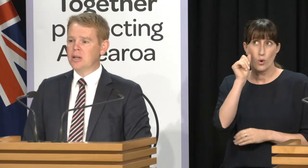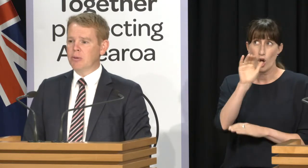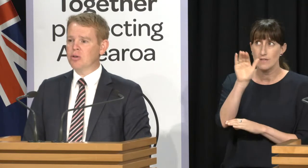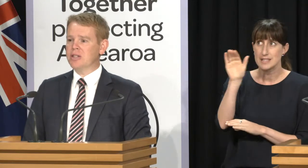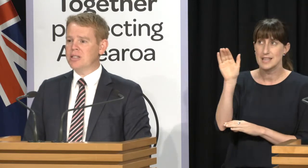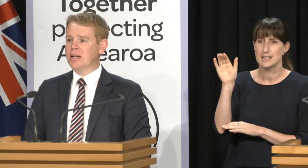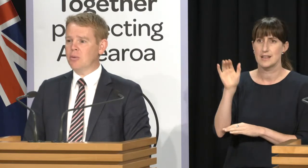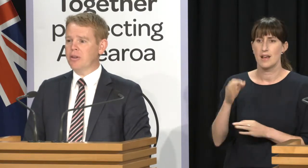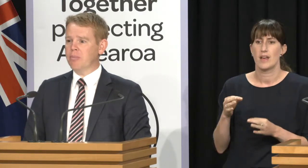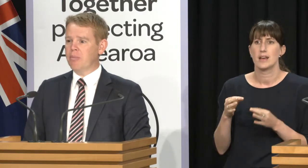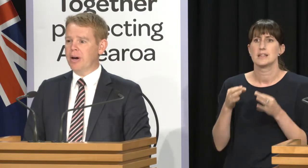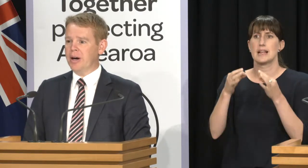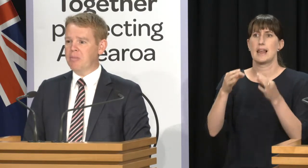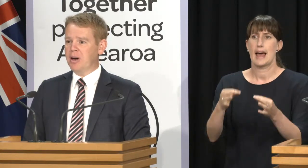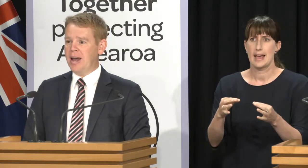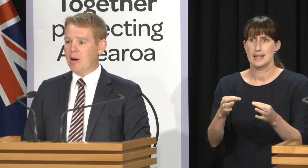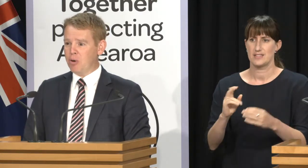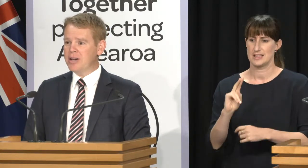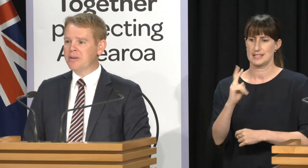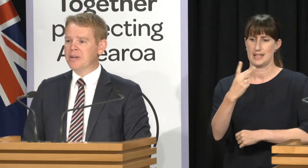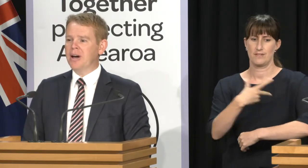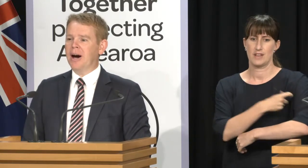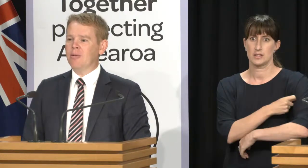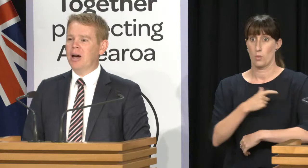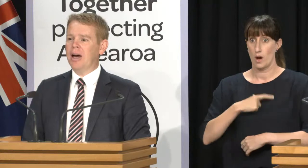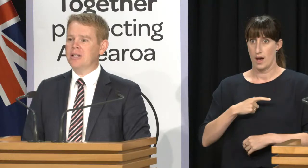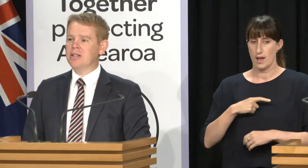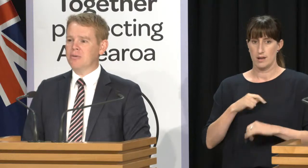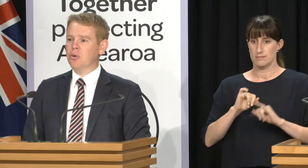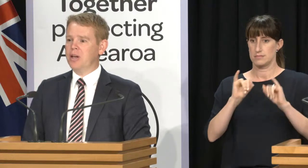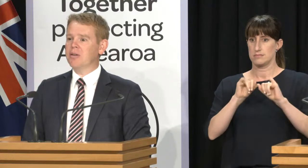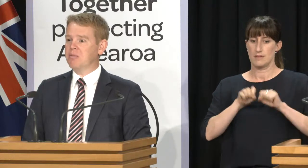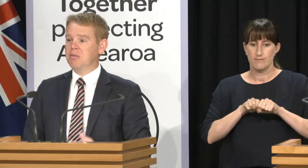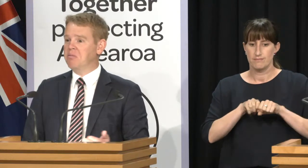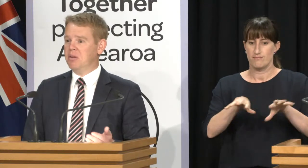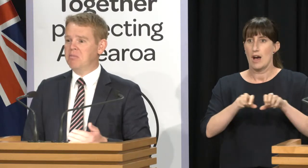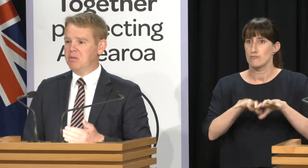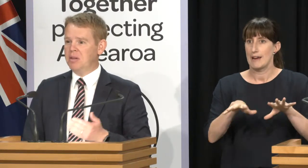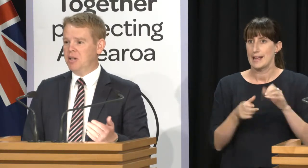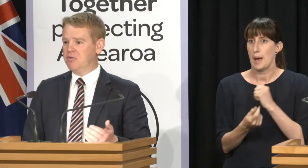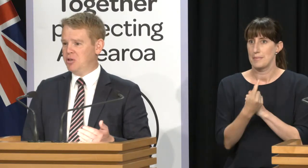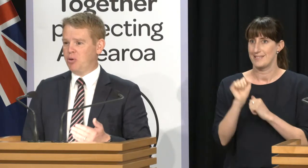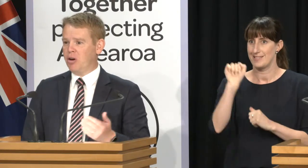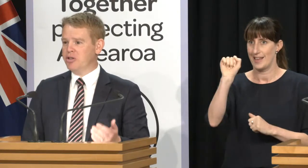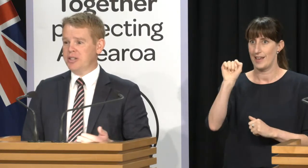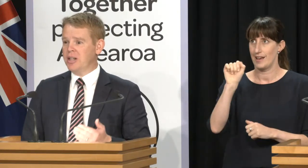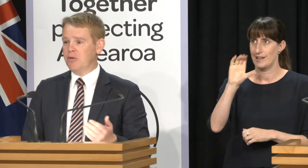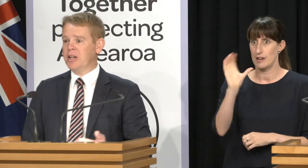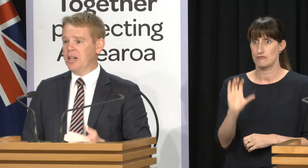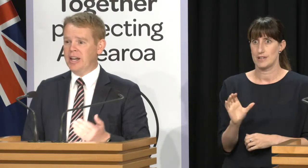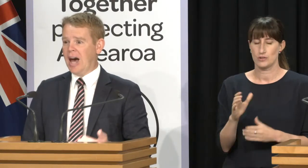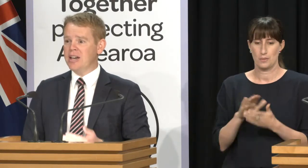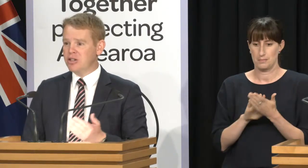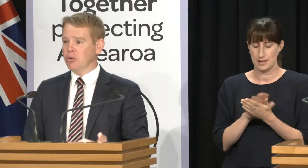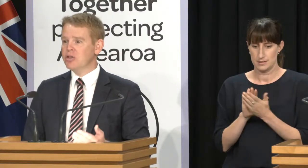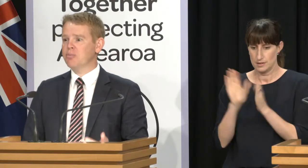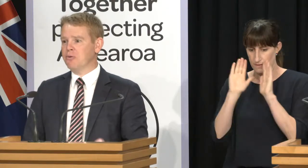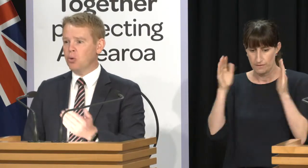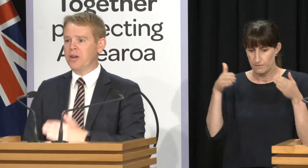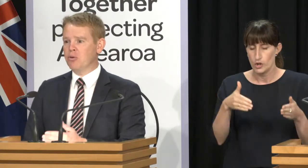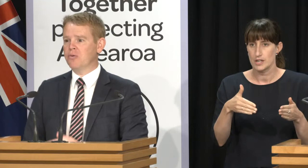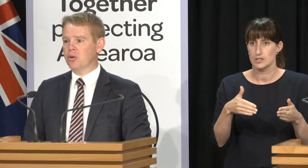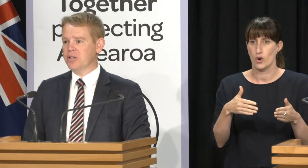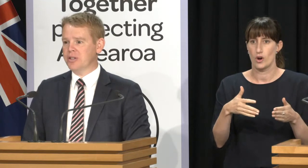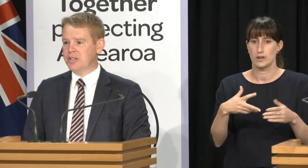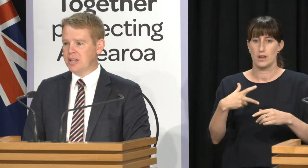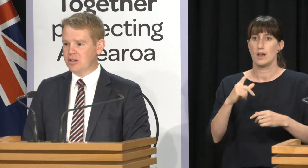dose because they're dealing with an outbreak, and therefore they're just prioritising everyone getting a dose